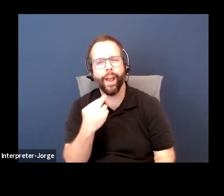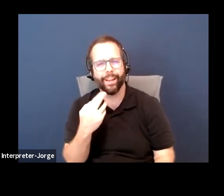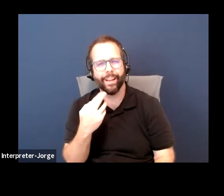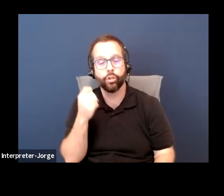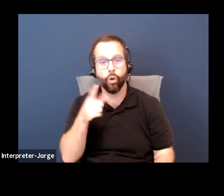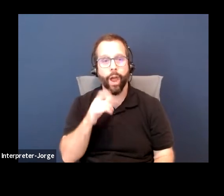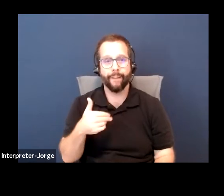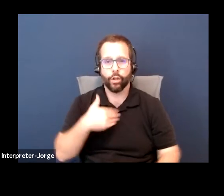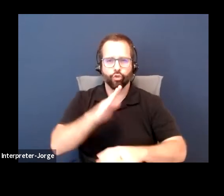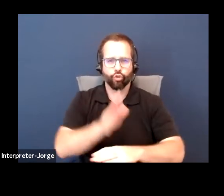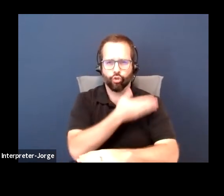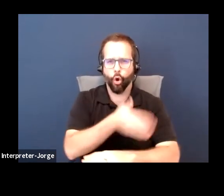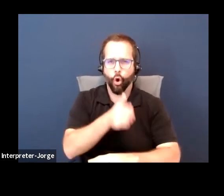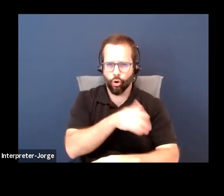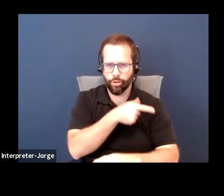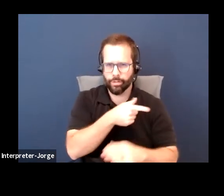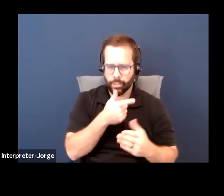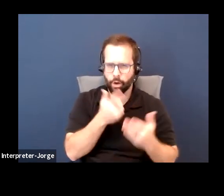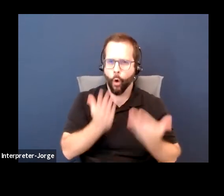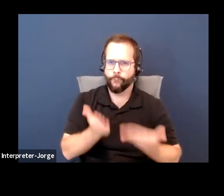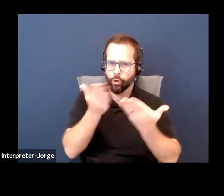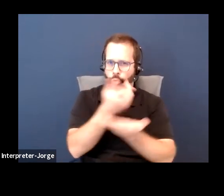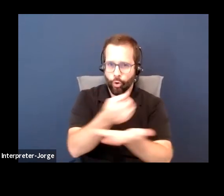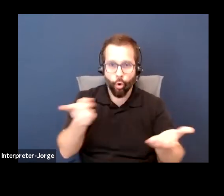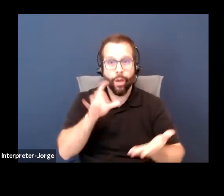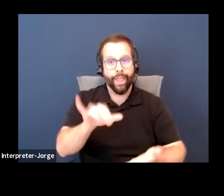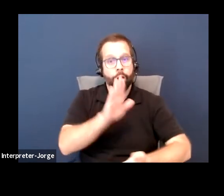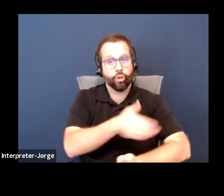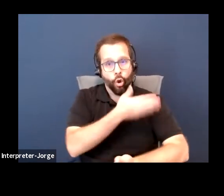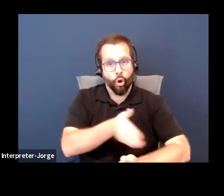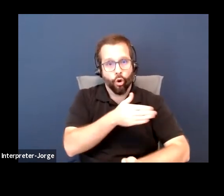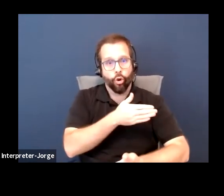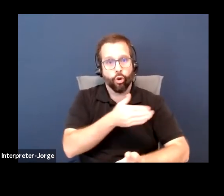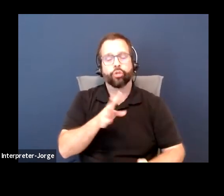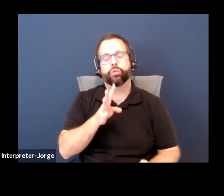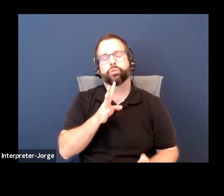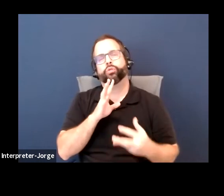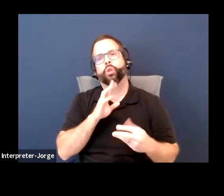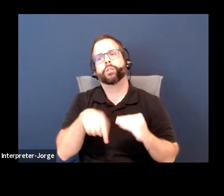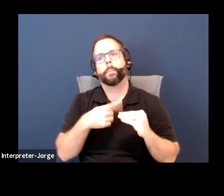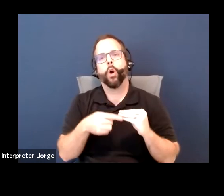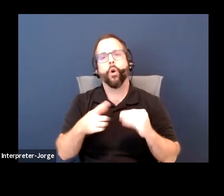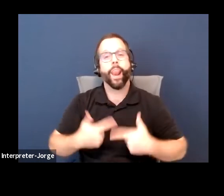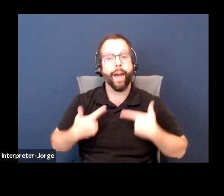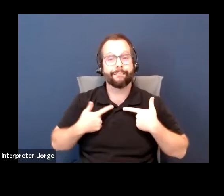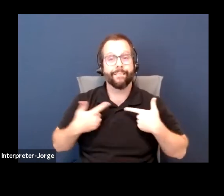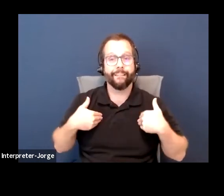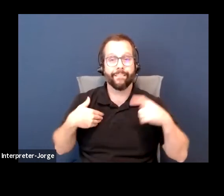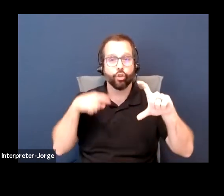Direction song. And in that song, it talks about how that the circle of life is